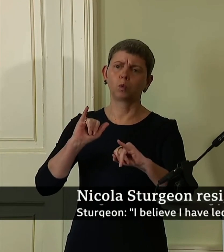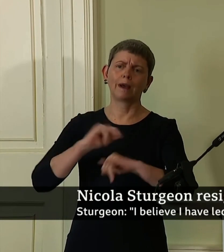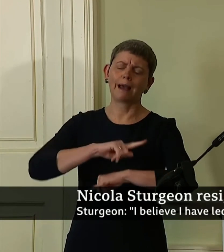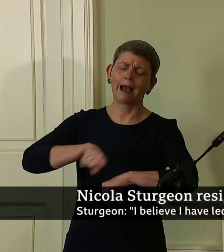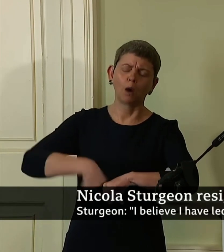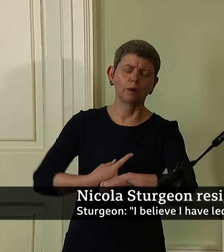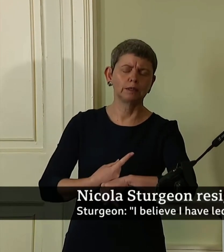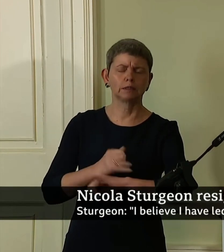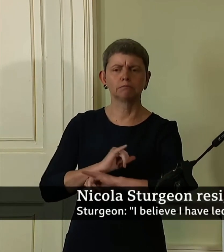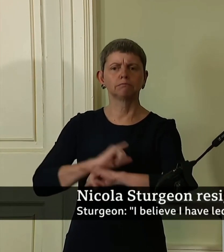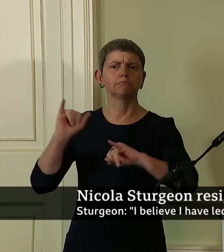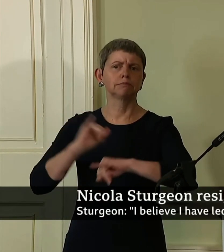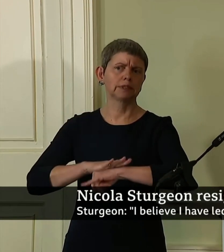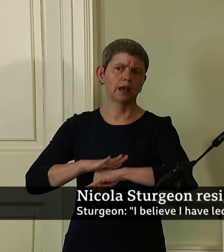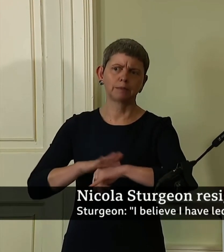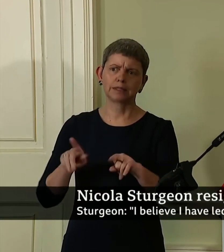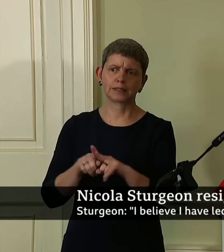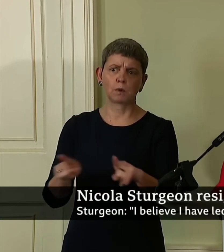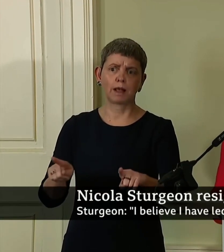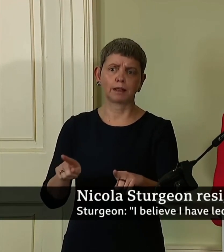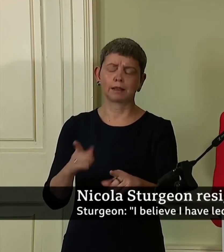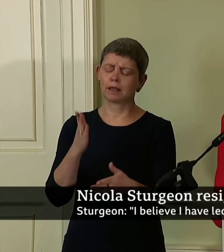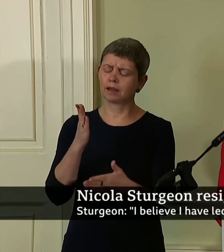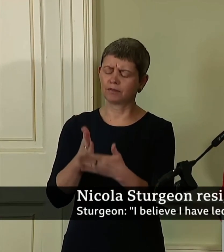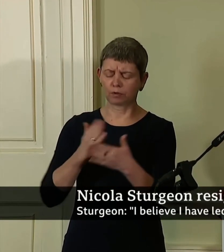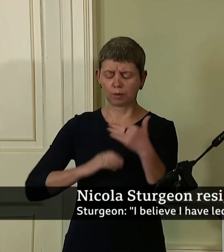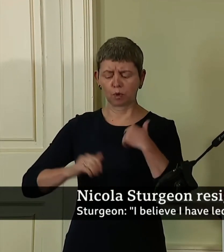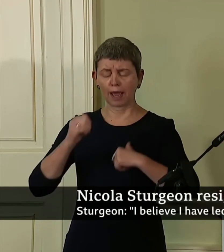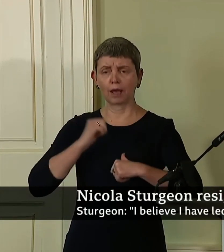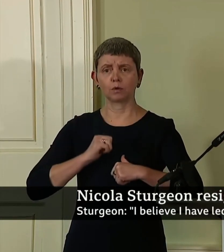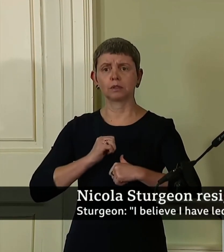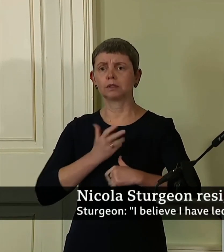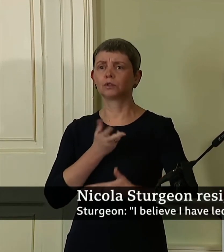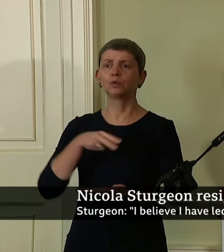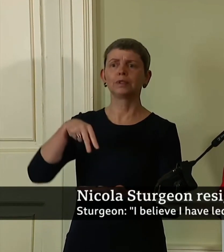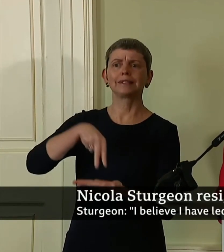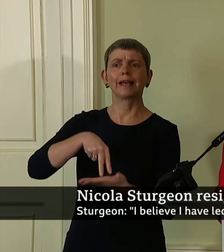she did explain why she thought it was better for her party if she was to stand down.